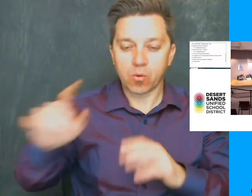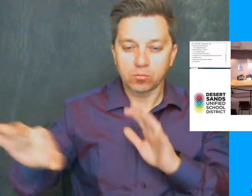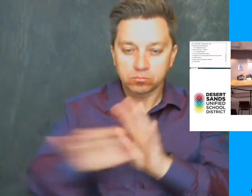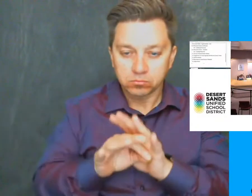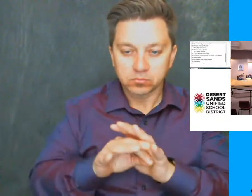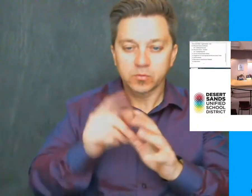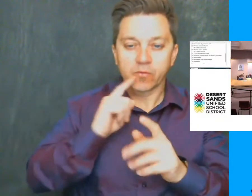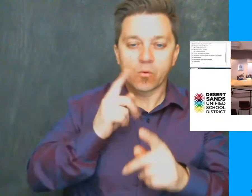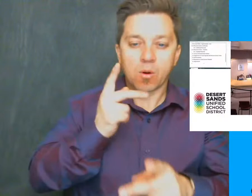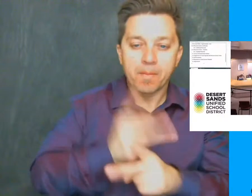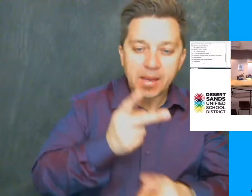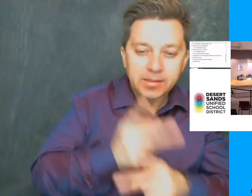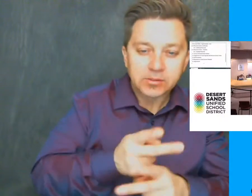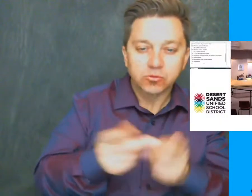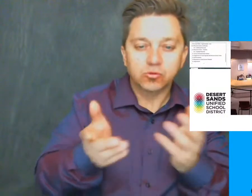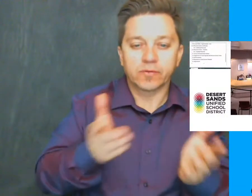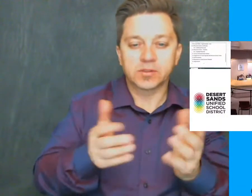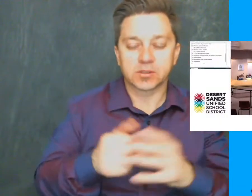Thank you.